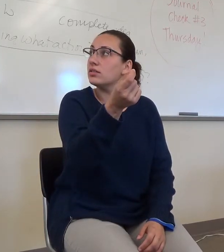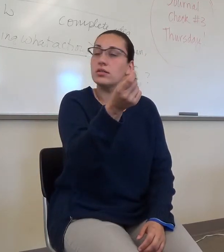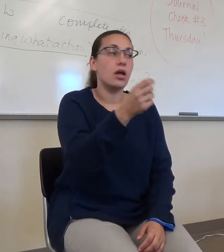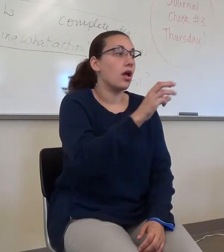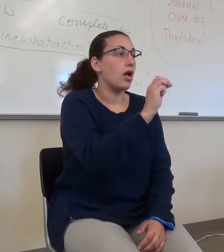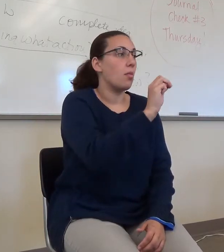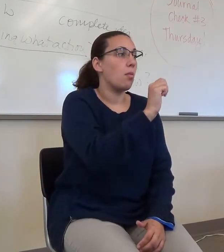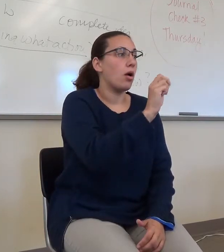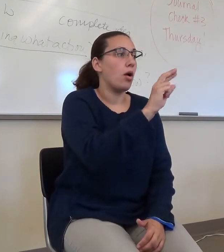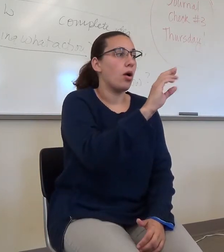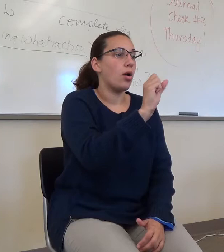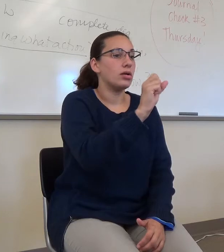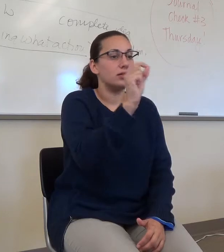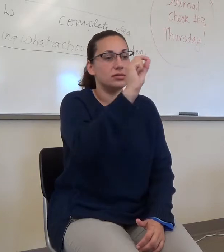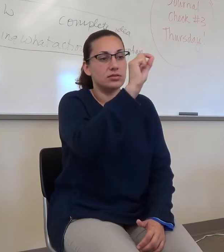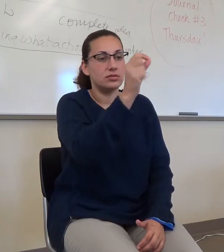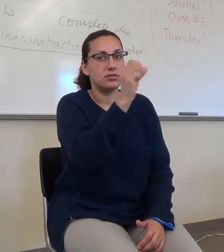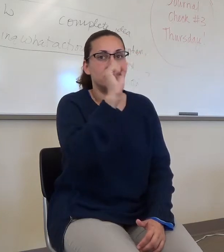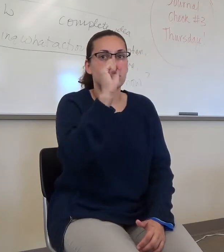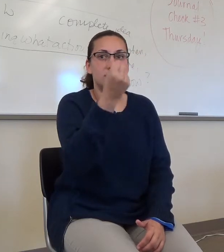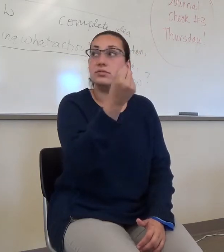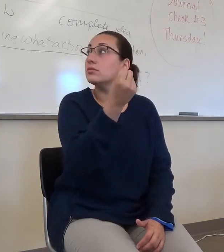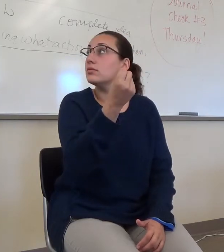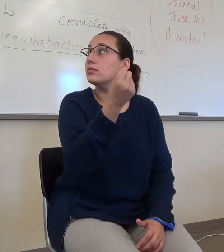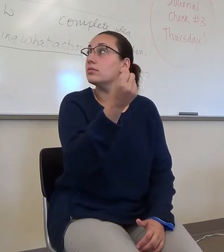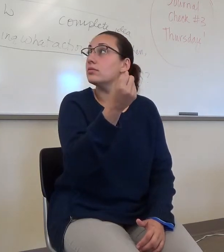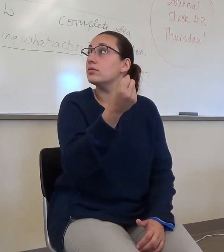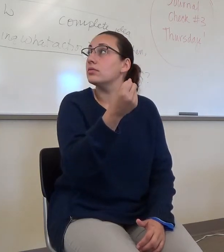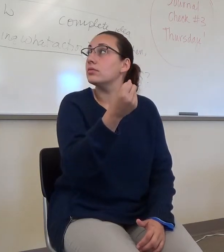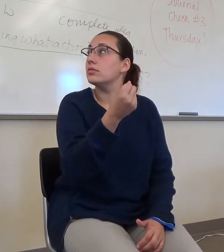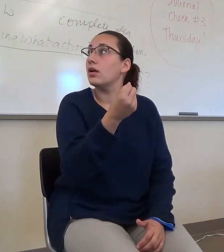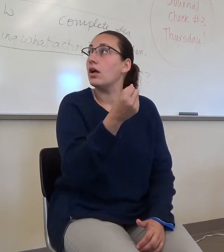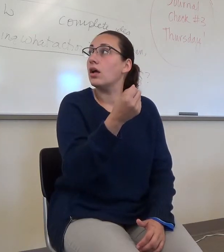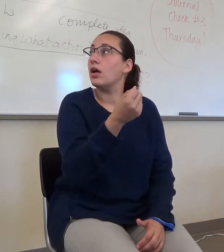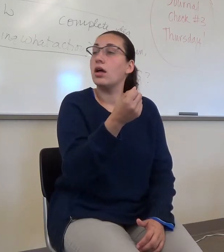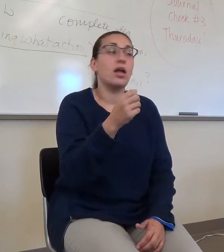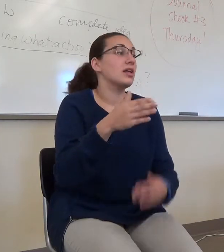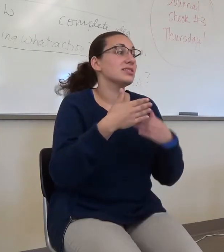The moons that belong to Mars, your apostrophe goes here.